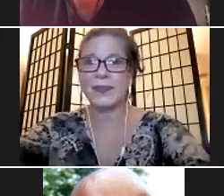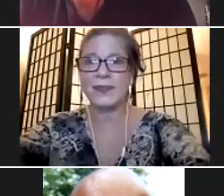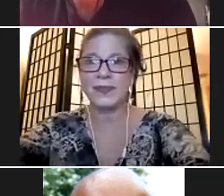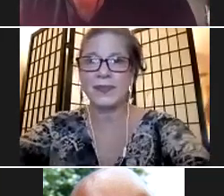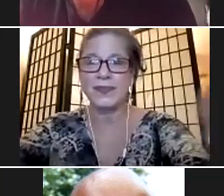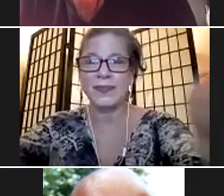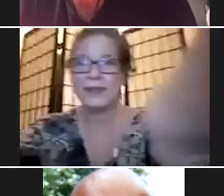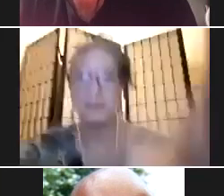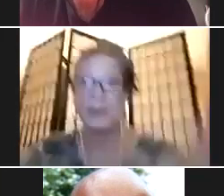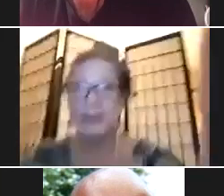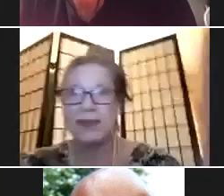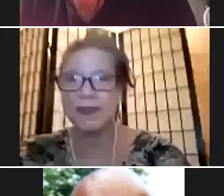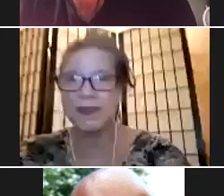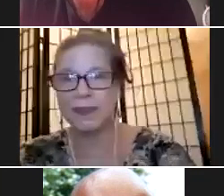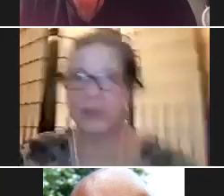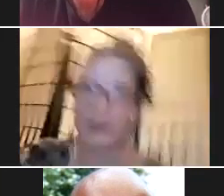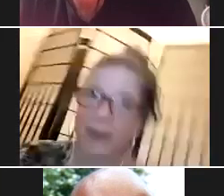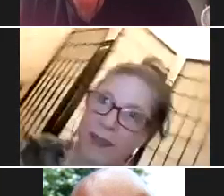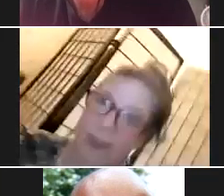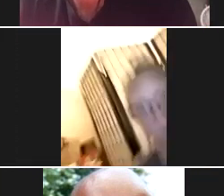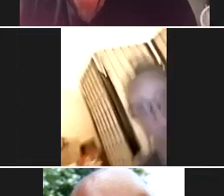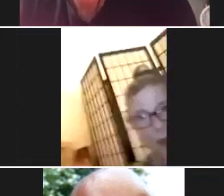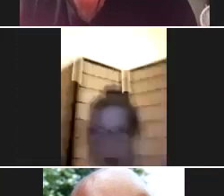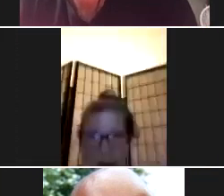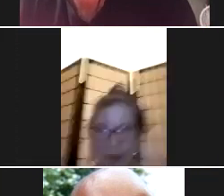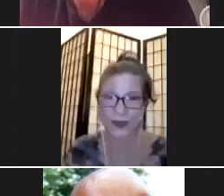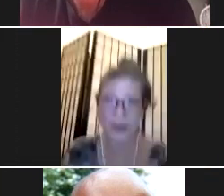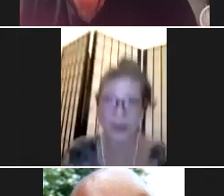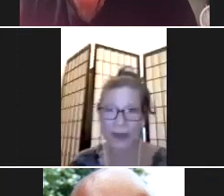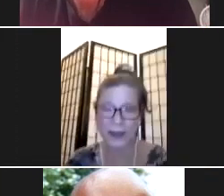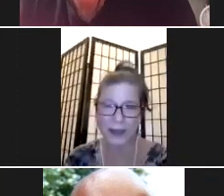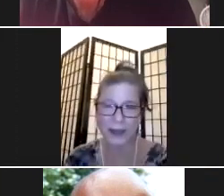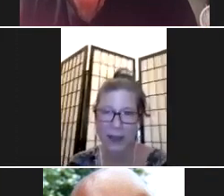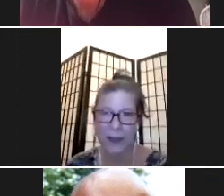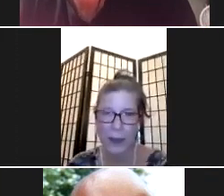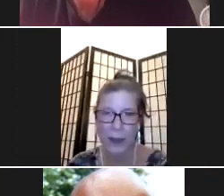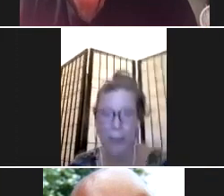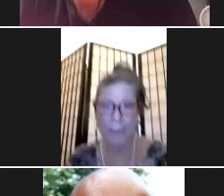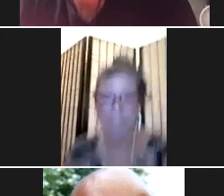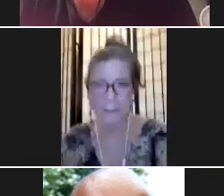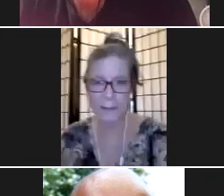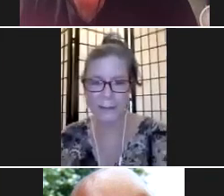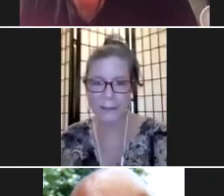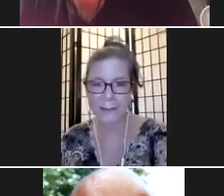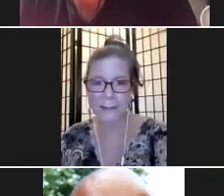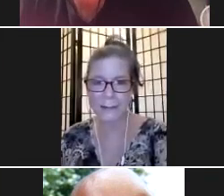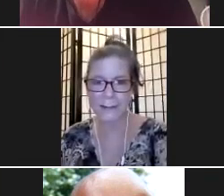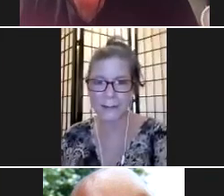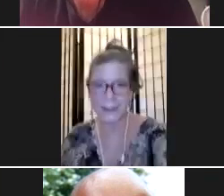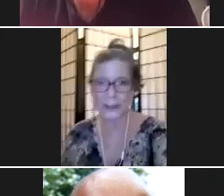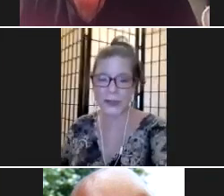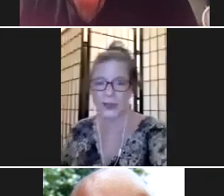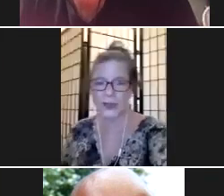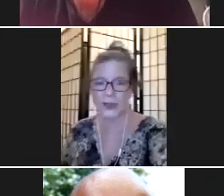Okay. All right. So the next slide is just some reasons that are good to learn